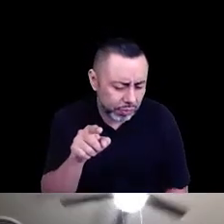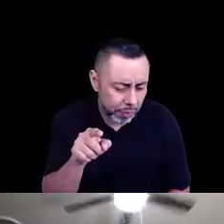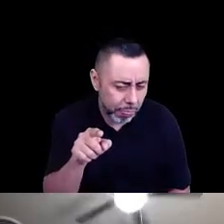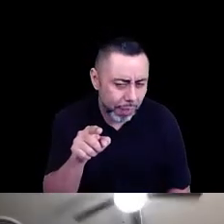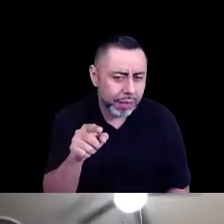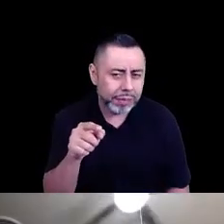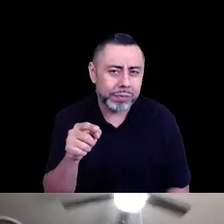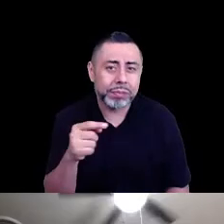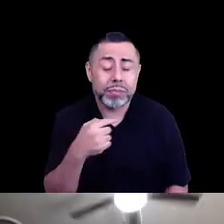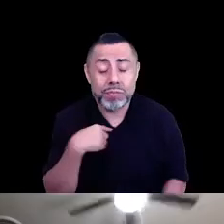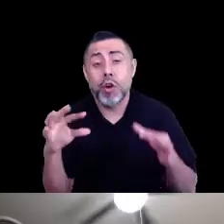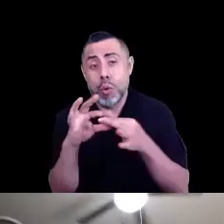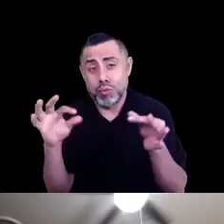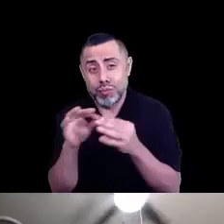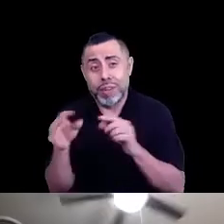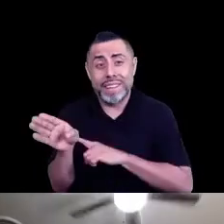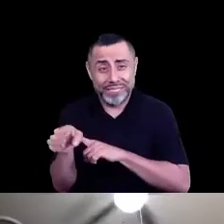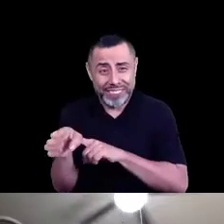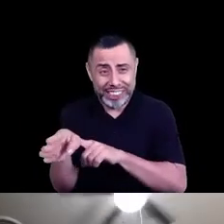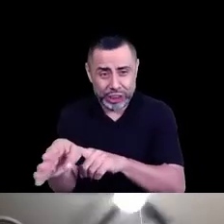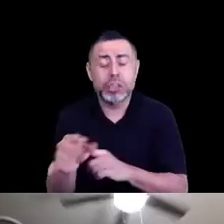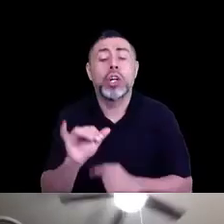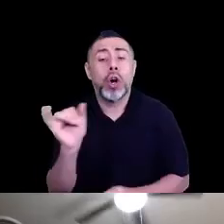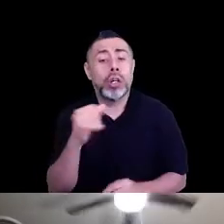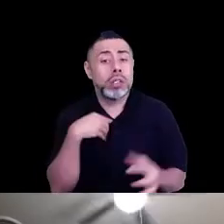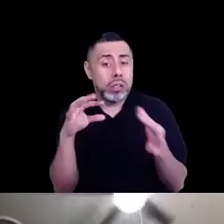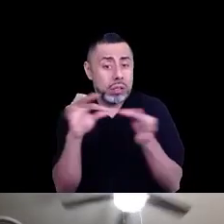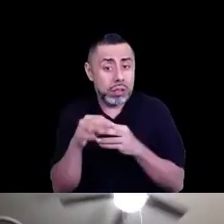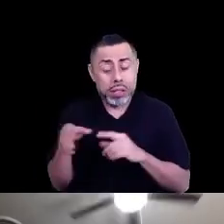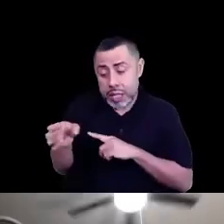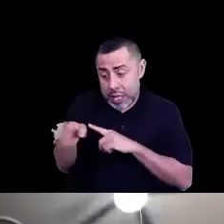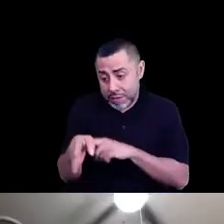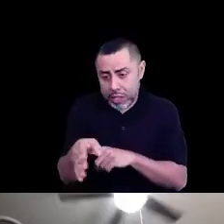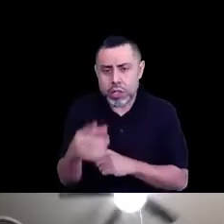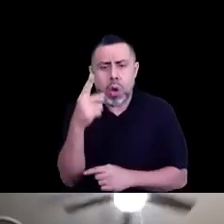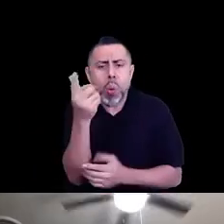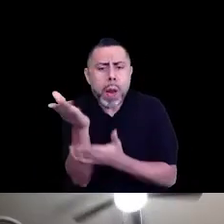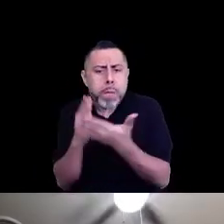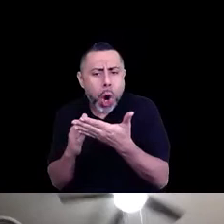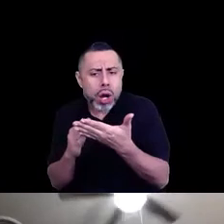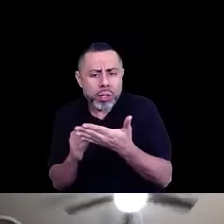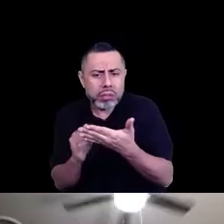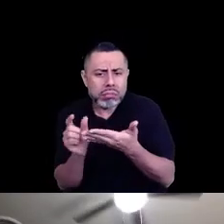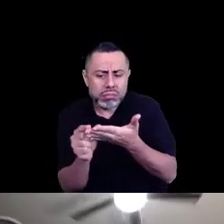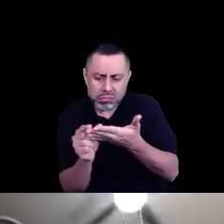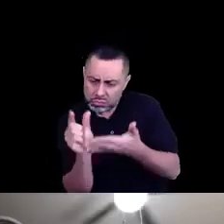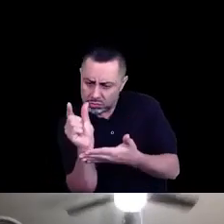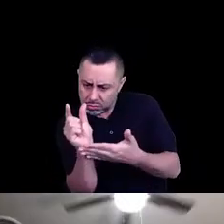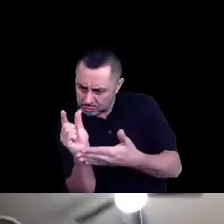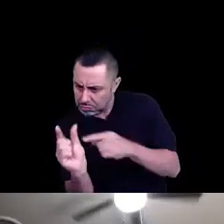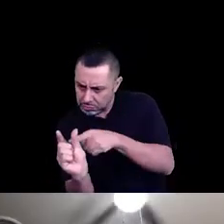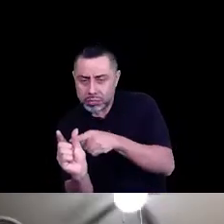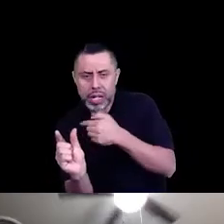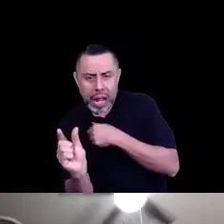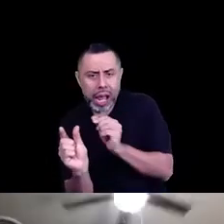because I not only talked about fish, but also about how the fish is just part of the picture, but also